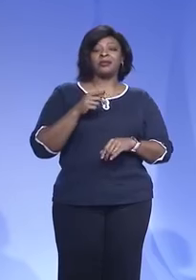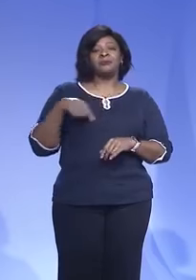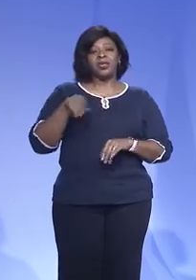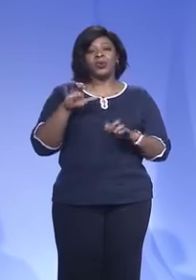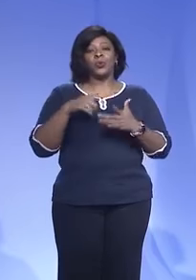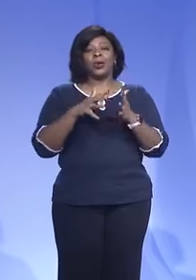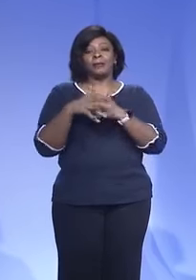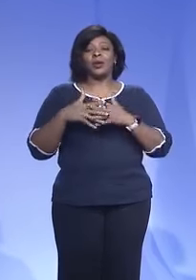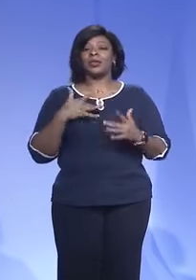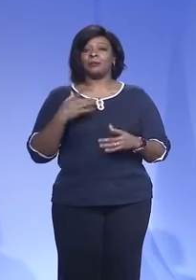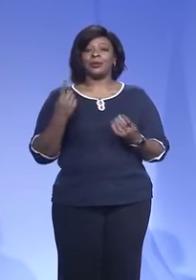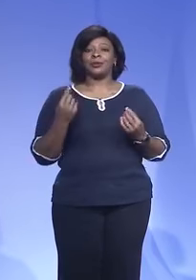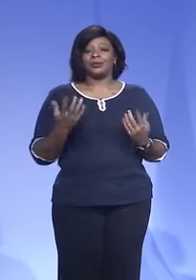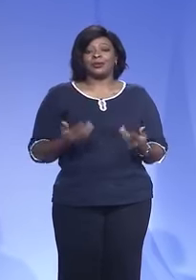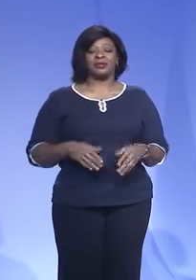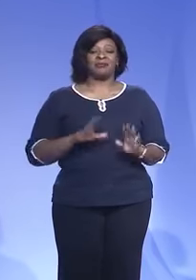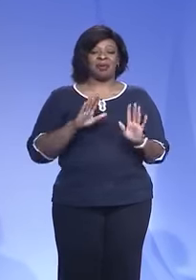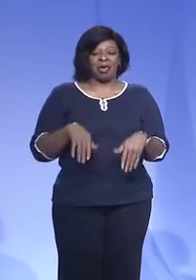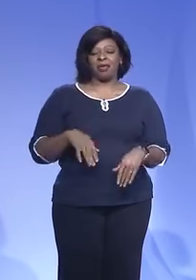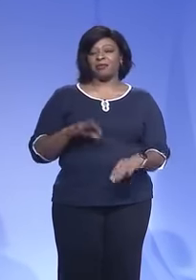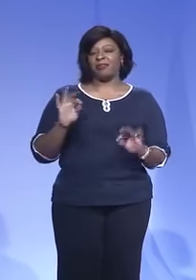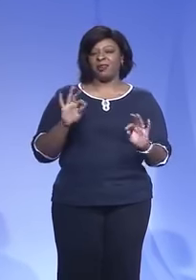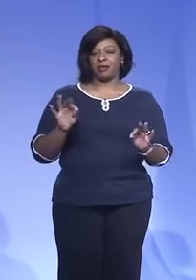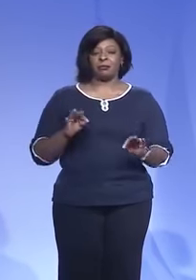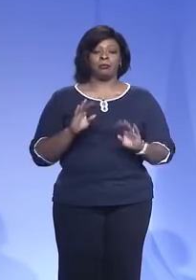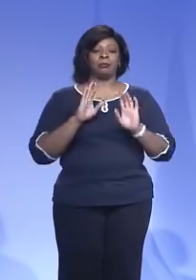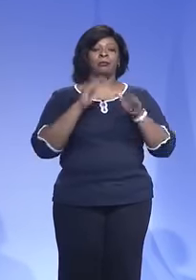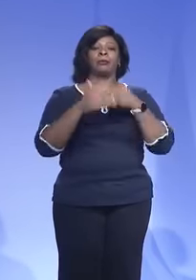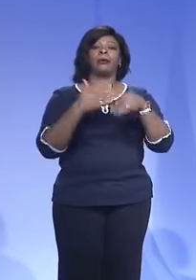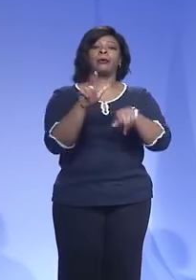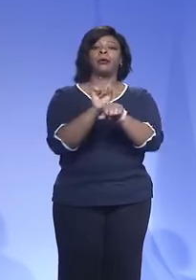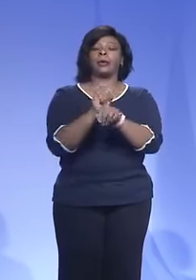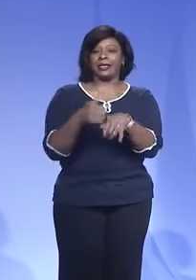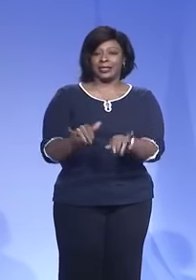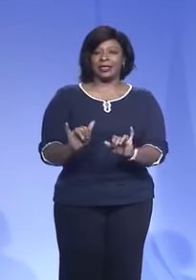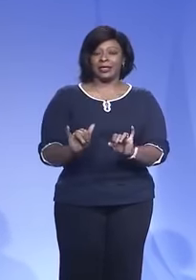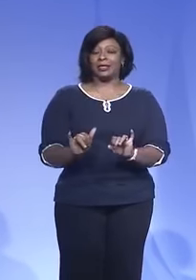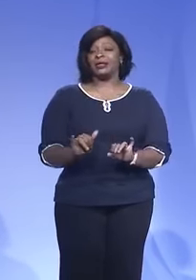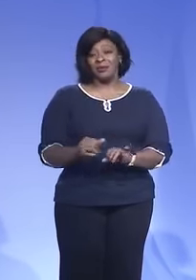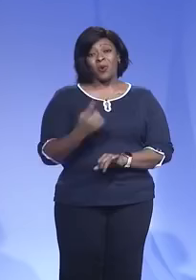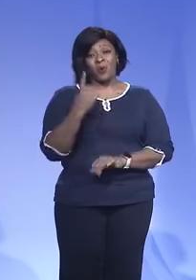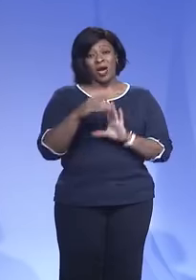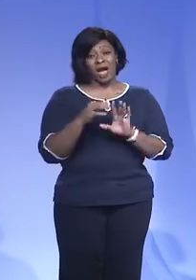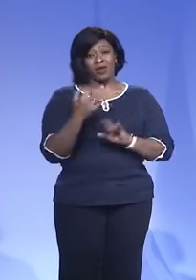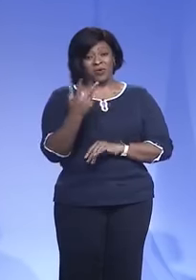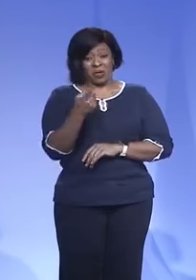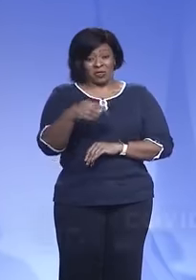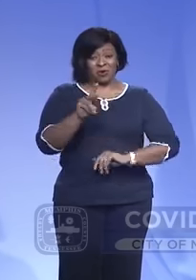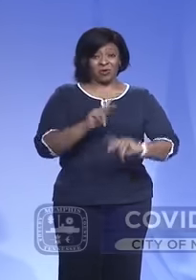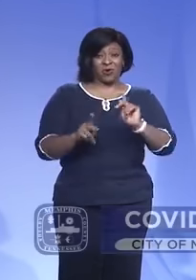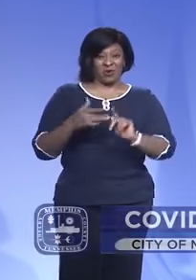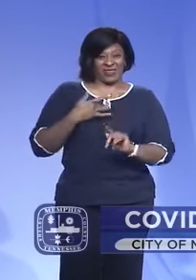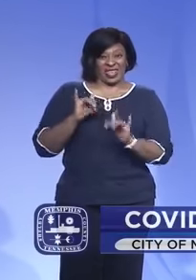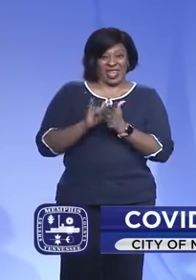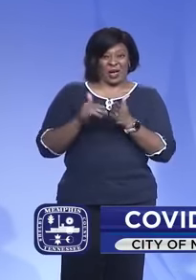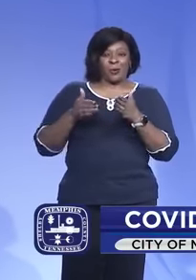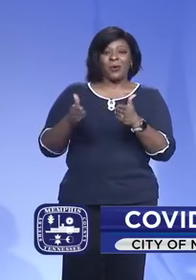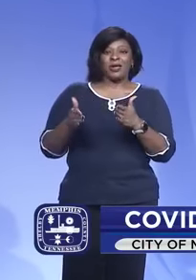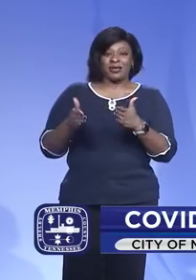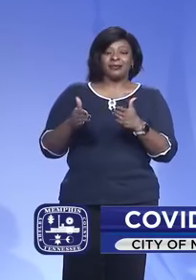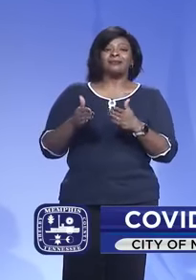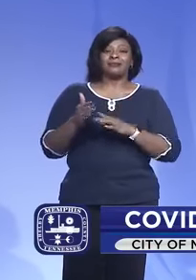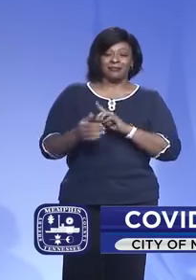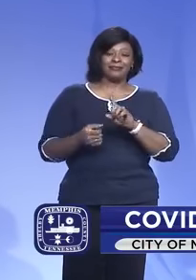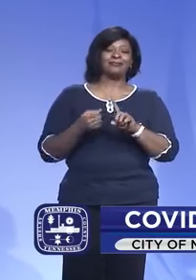do in America. They just kind of push through and still go to work. Well, 1 out of 3 of the people with COVID-19